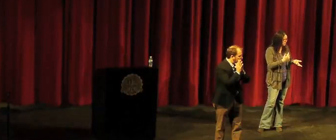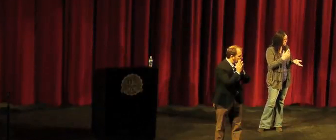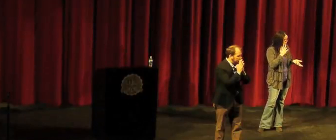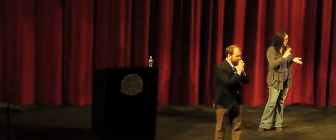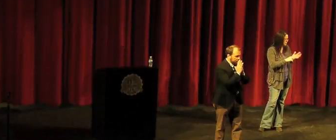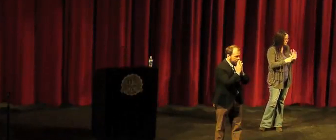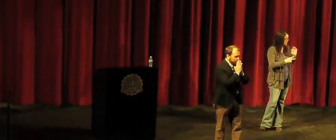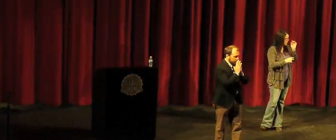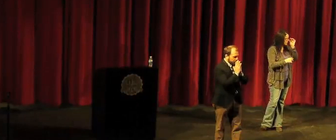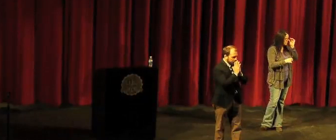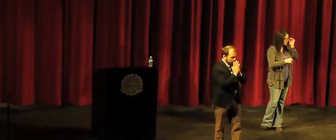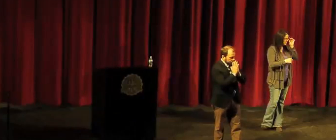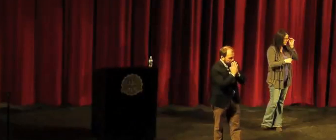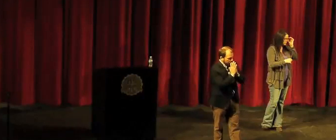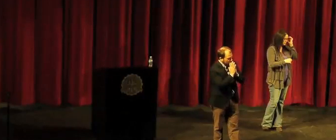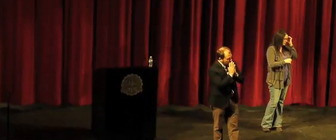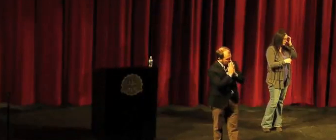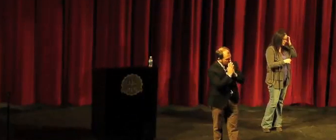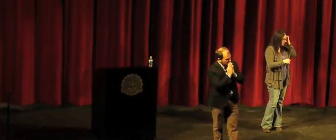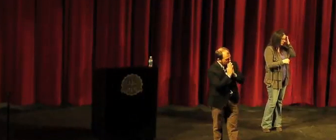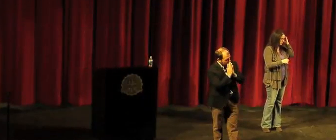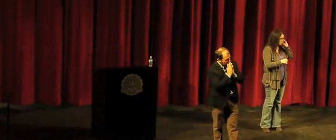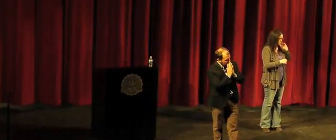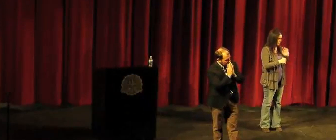at your concern?